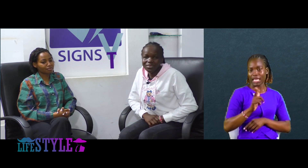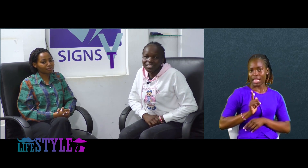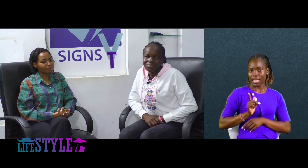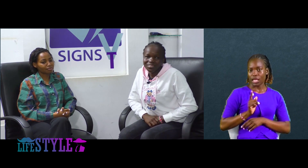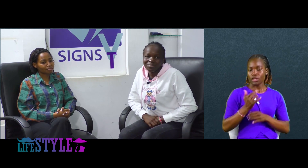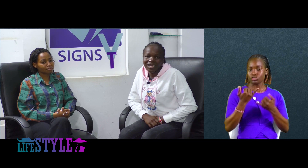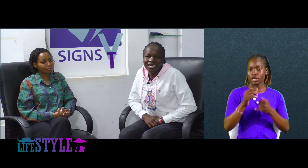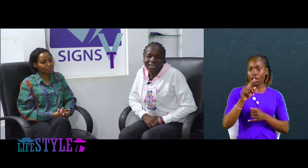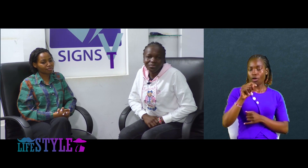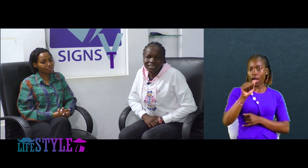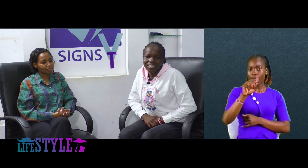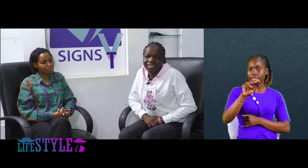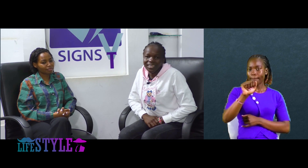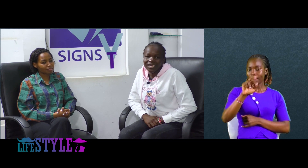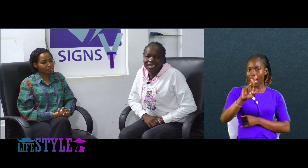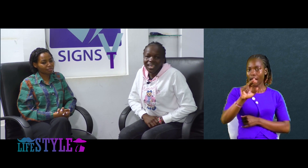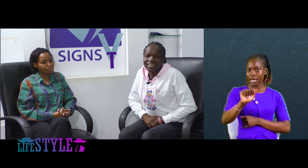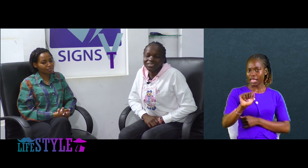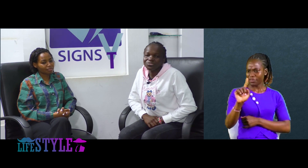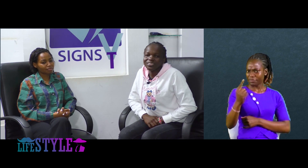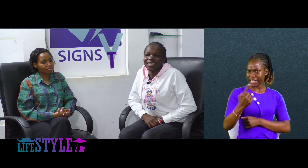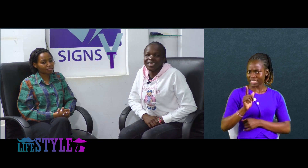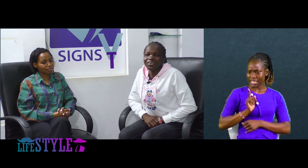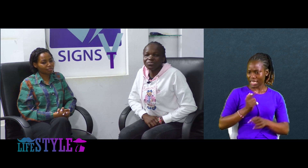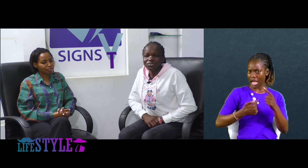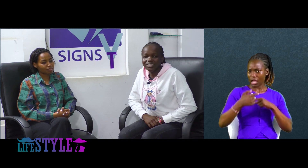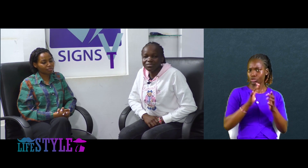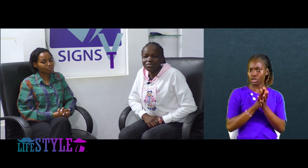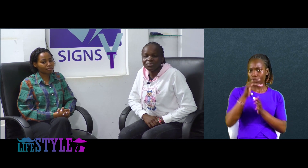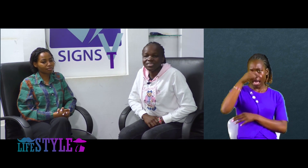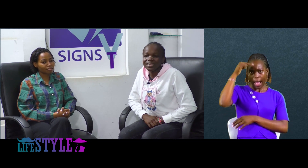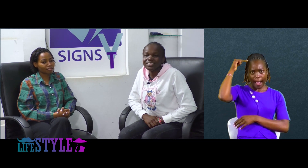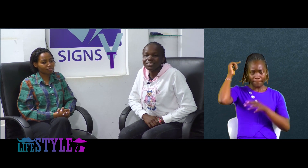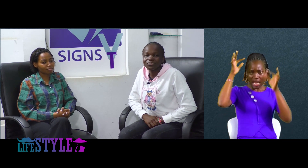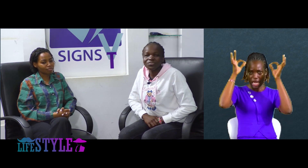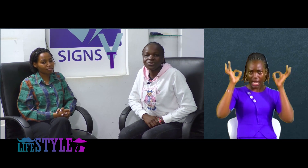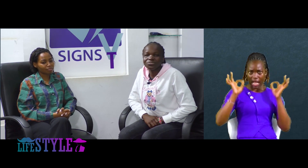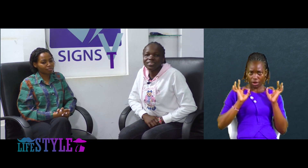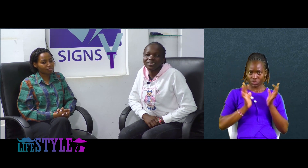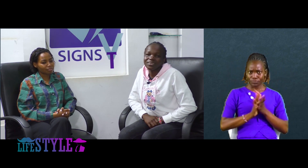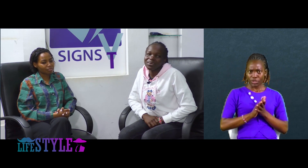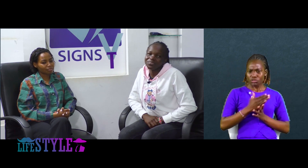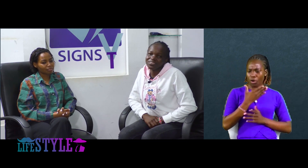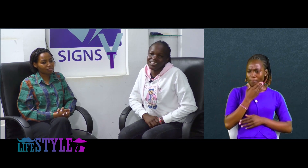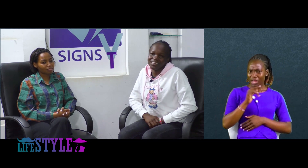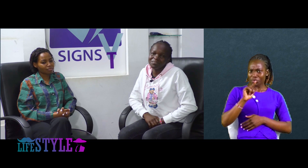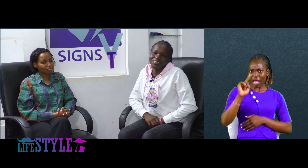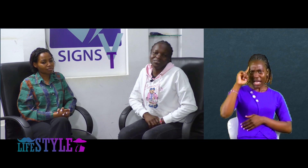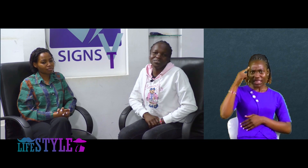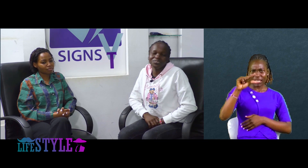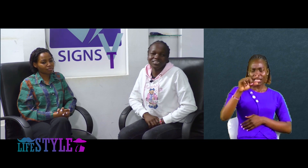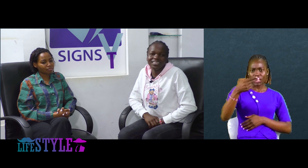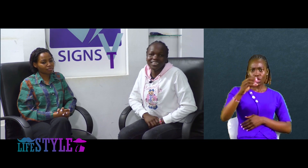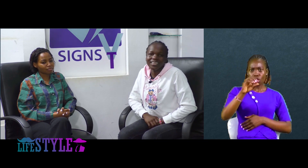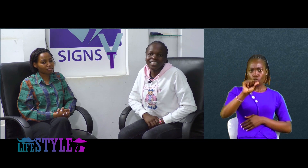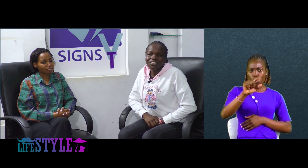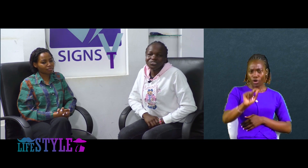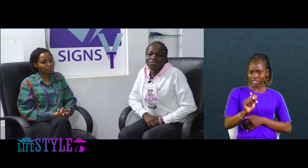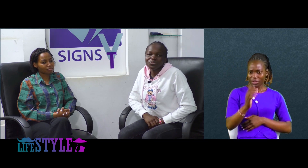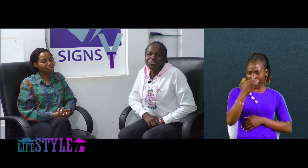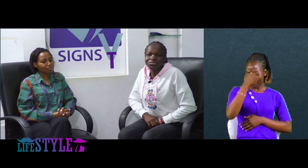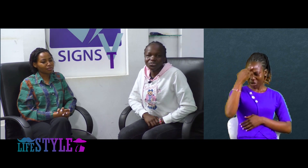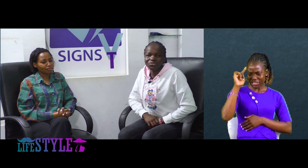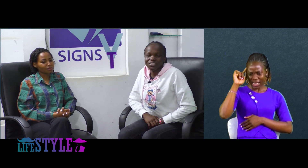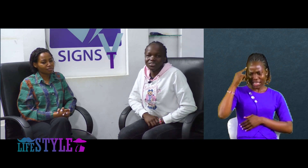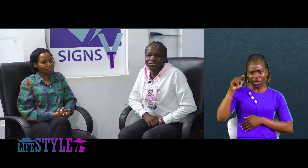Tamara appeared with a black gown, and it was like a ghost because Denzel was very sure that Tamara was dead, but she was not dead.